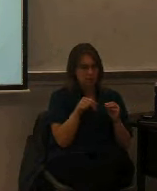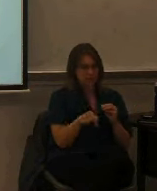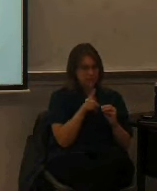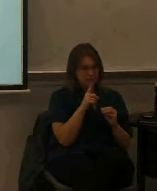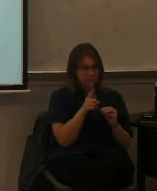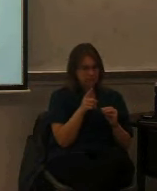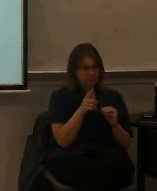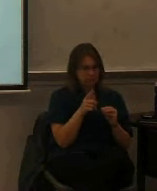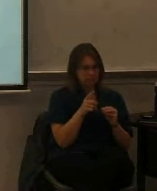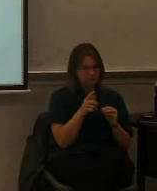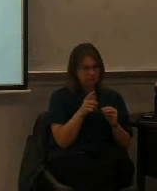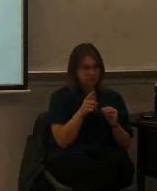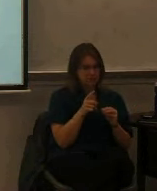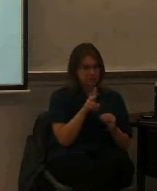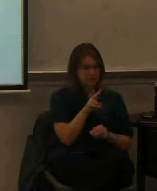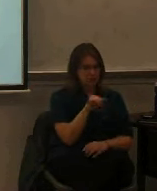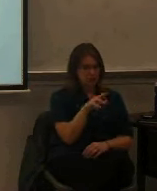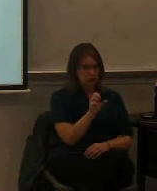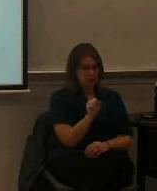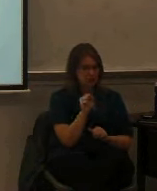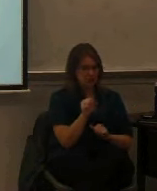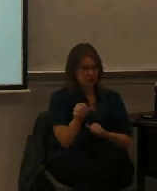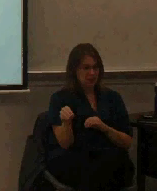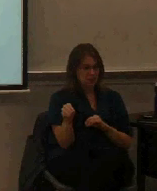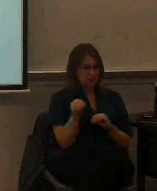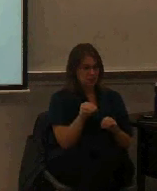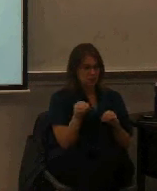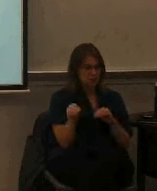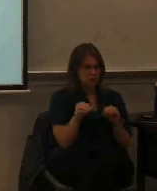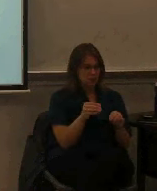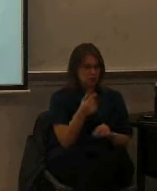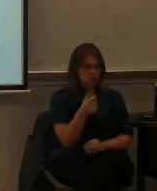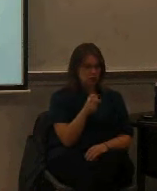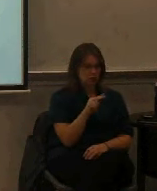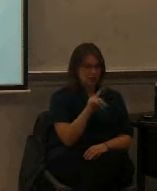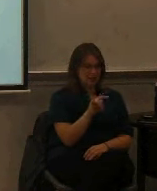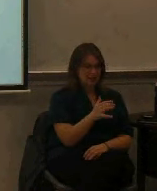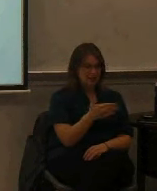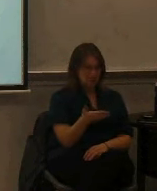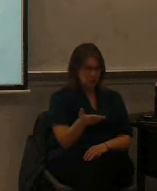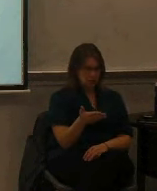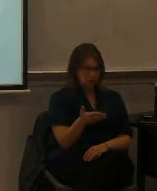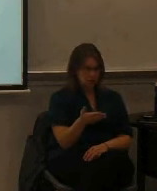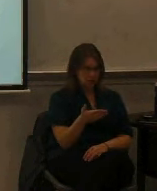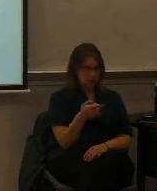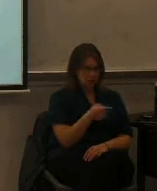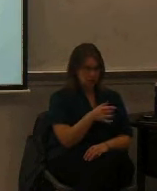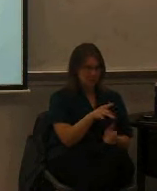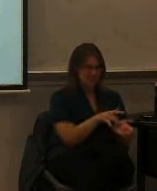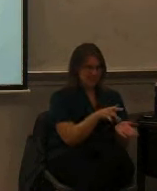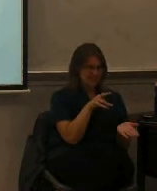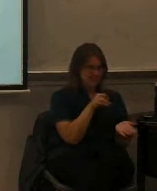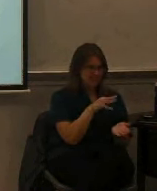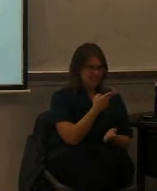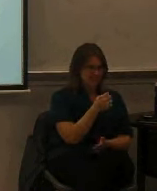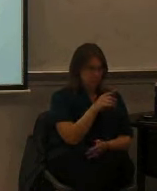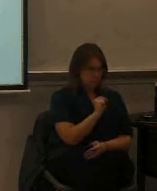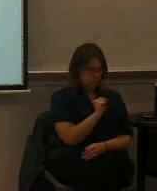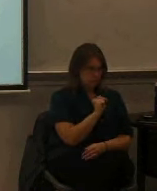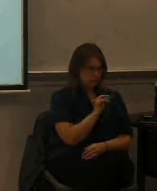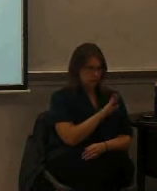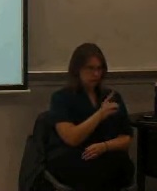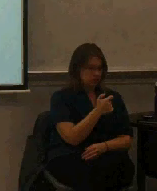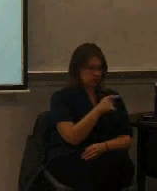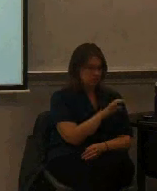this is that viruses can move genetic material. Because what they're doing is they're taking advantage of the host's